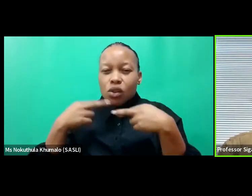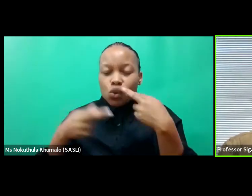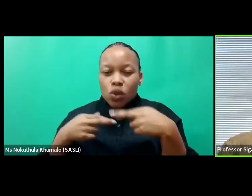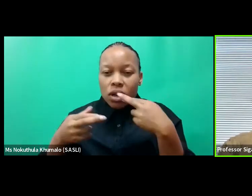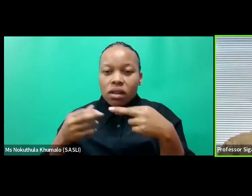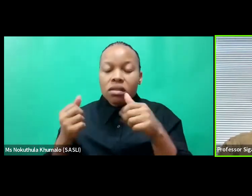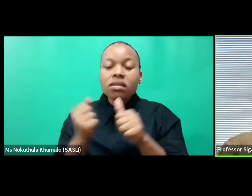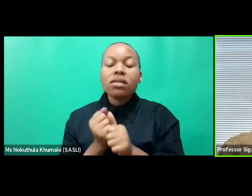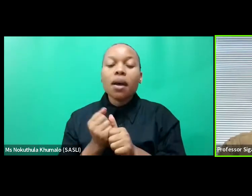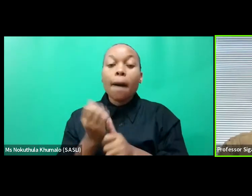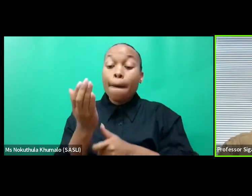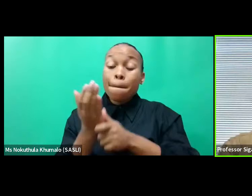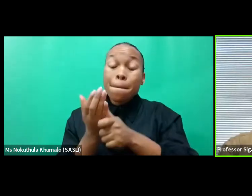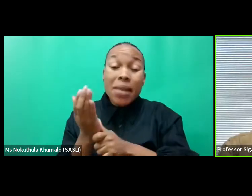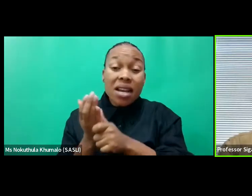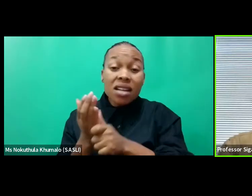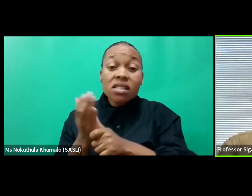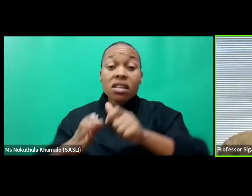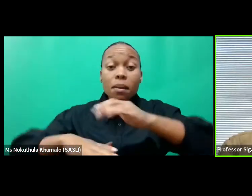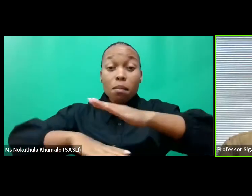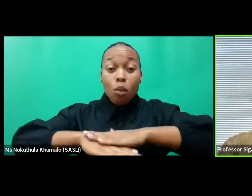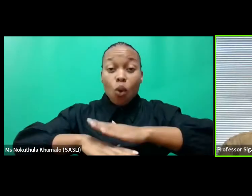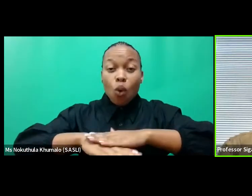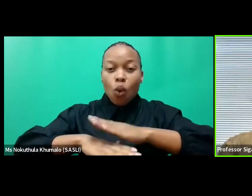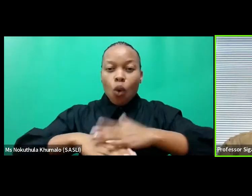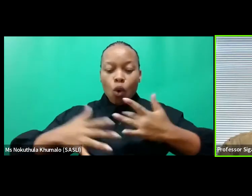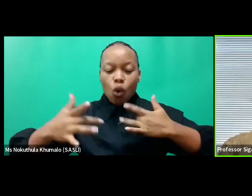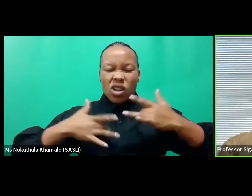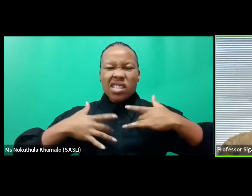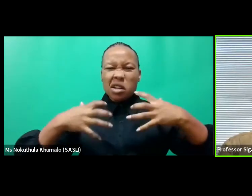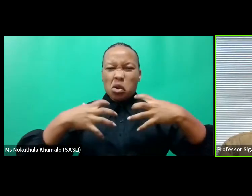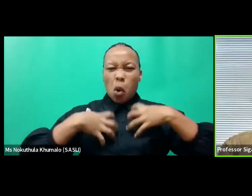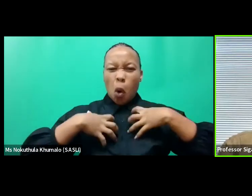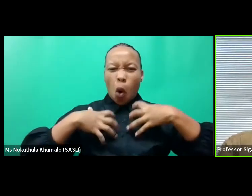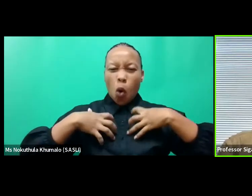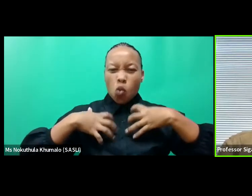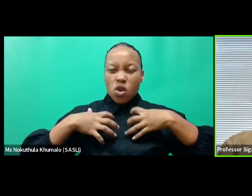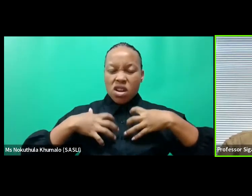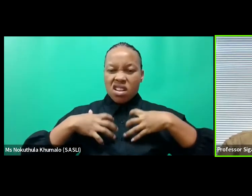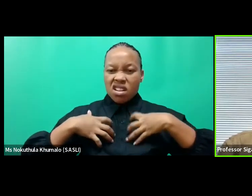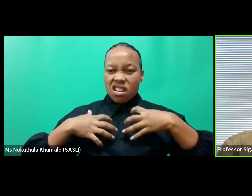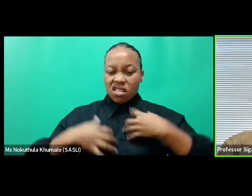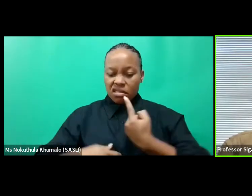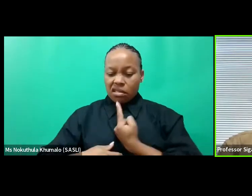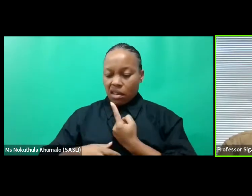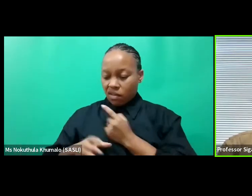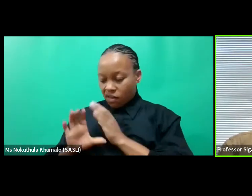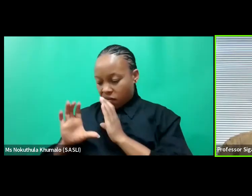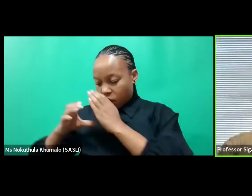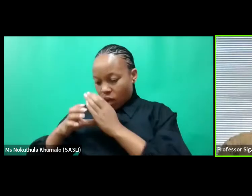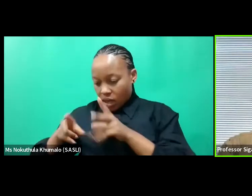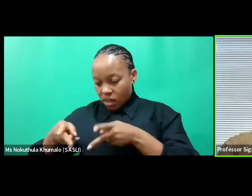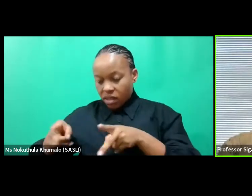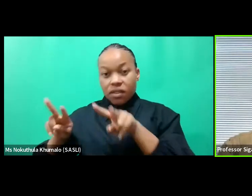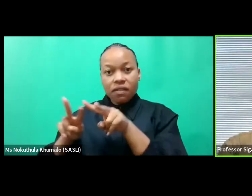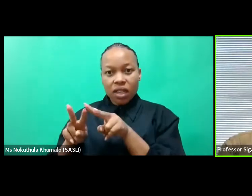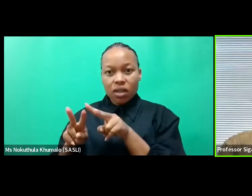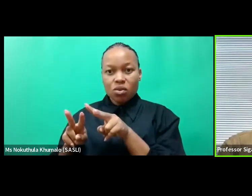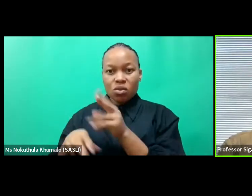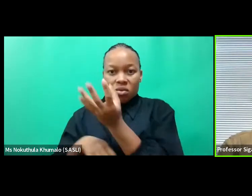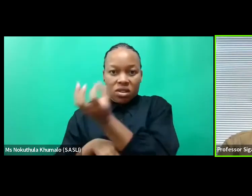concerned with their own speculatively determined value and immediate